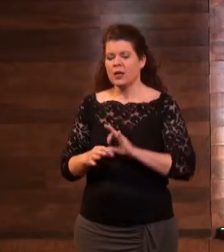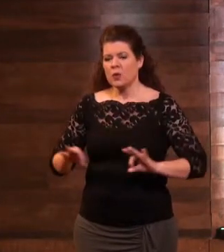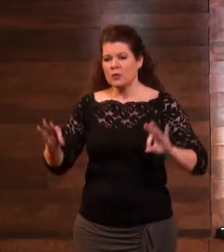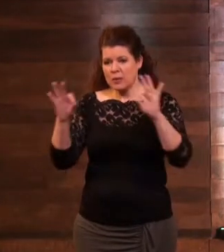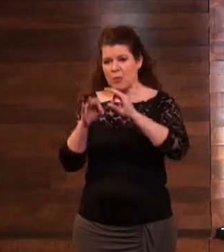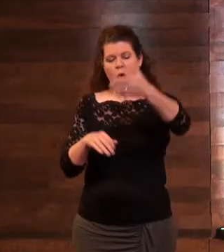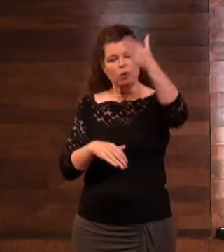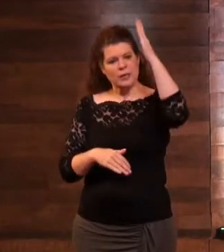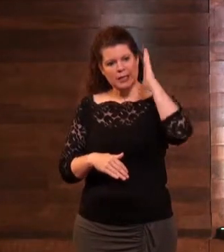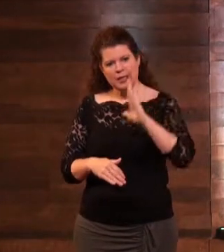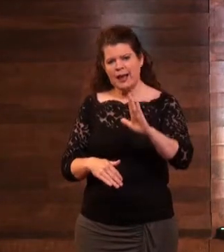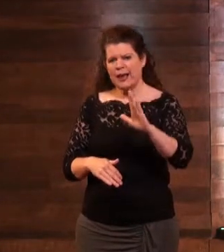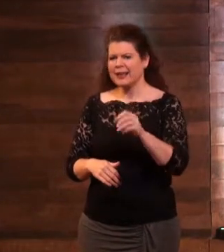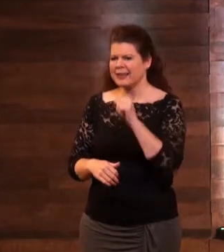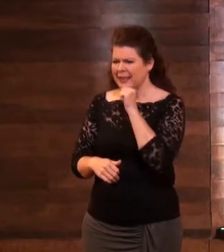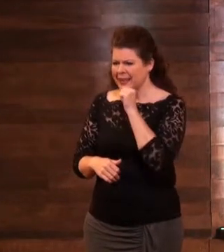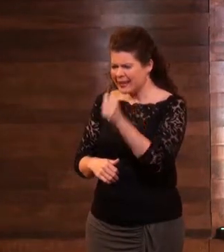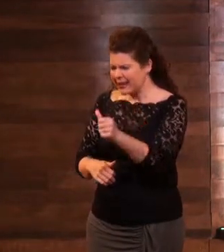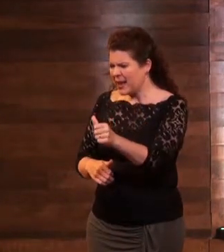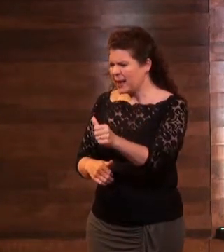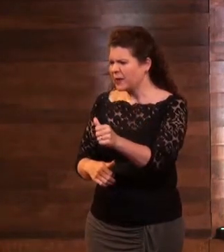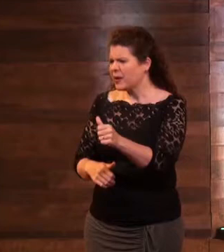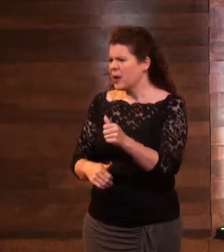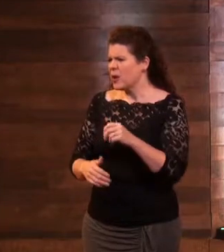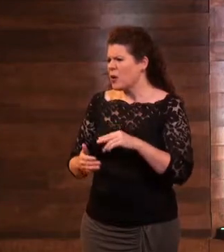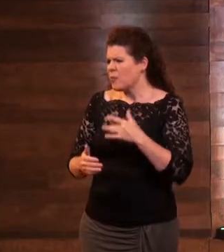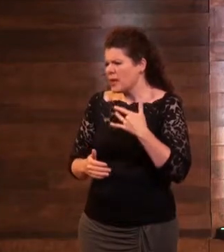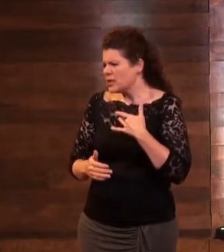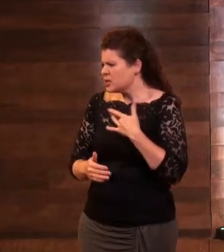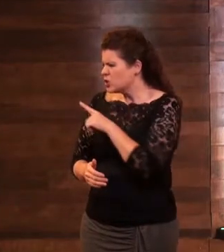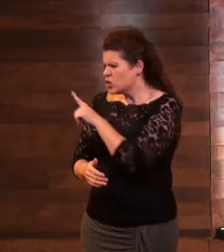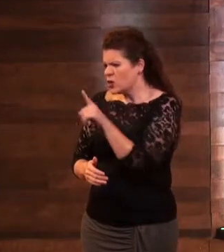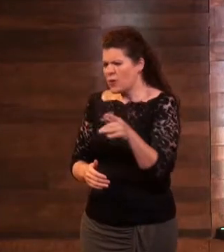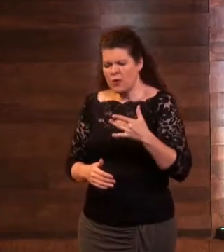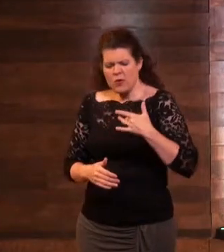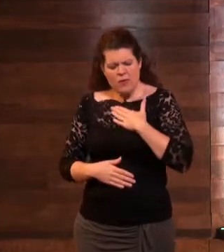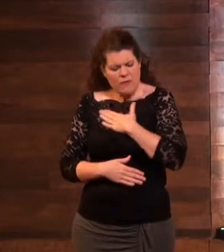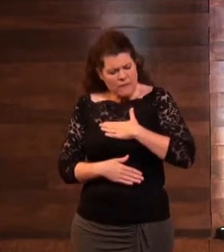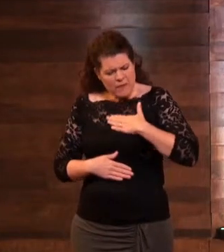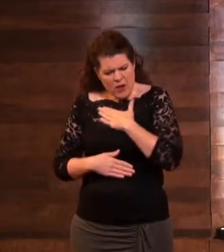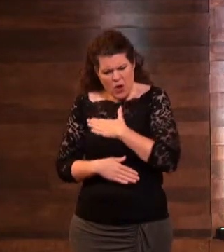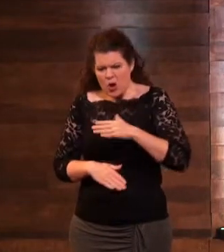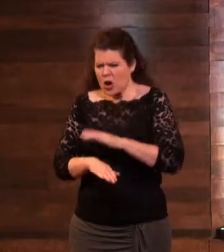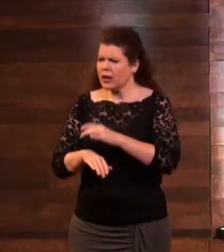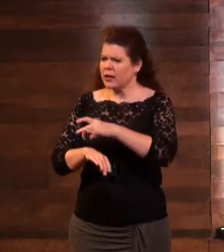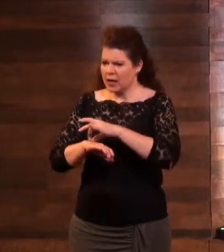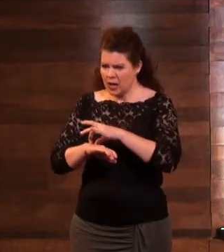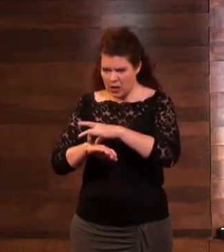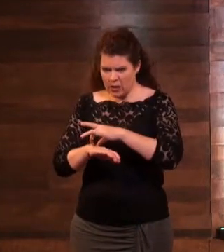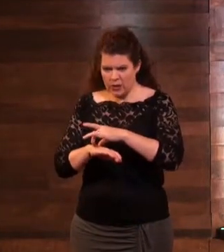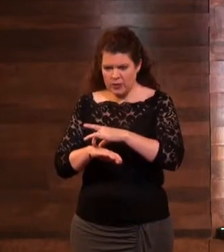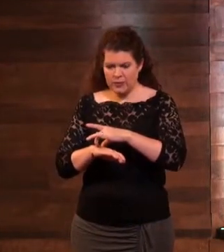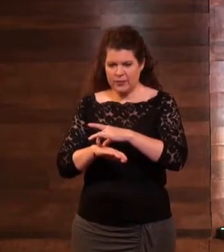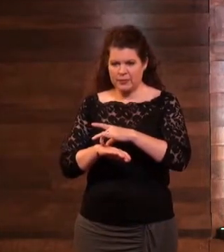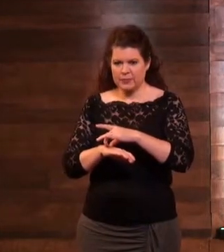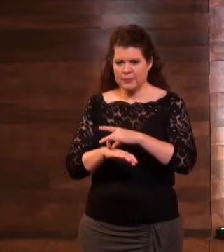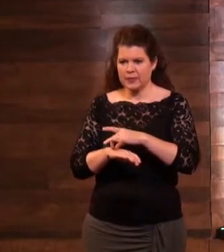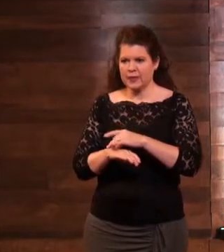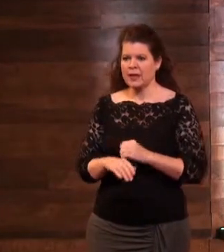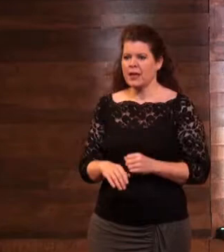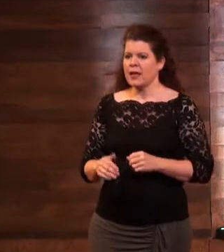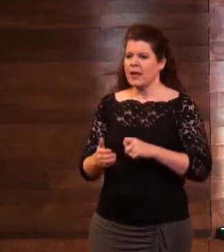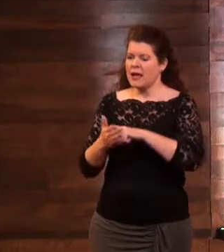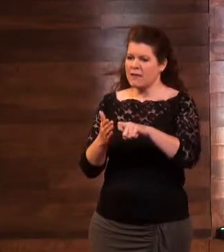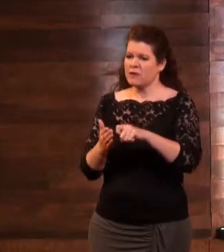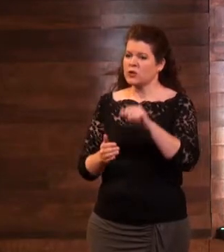earth. That's all going away anyway. It's impossible to miss in verses 3 and 4 that the God who made